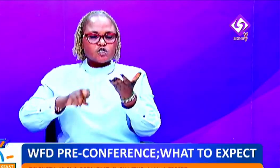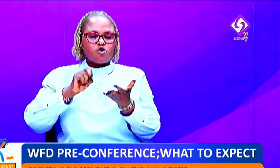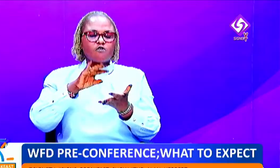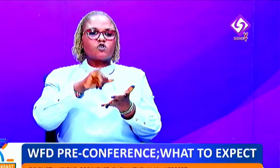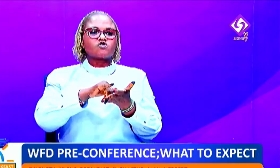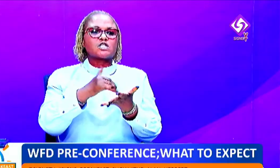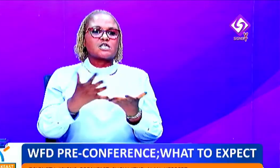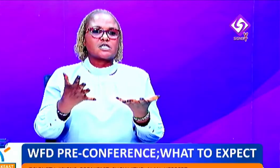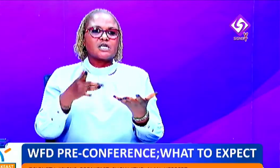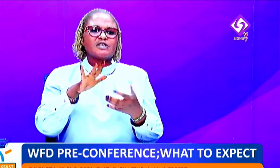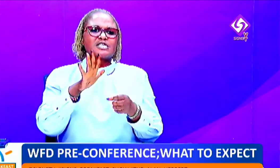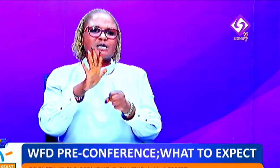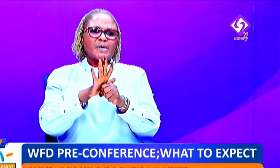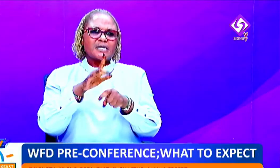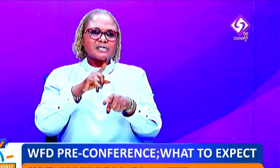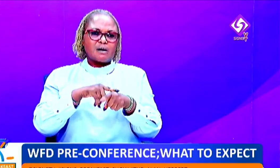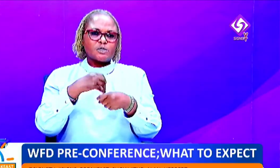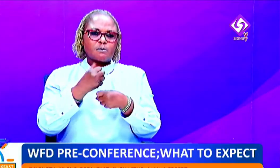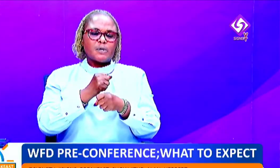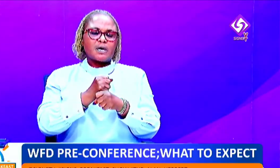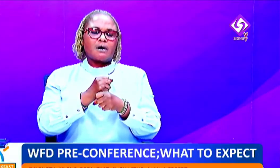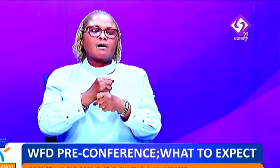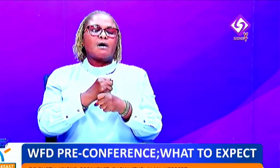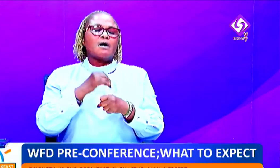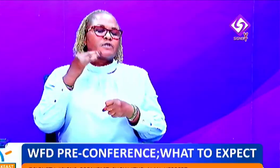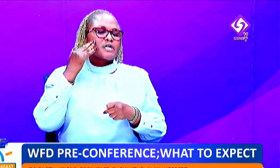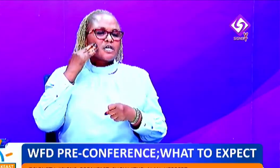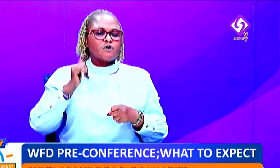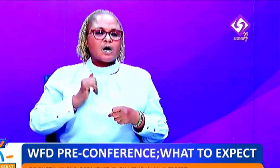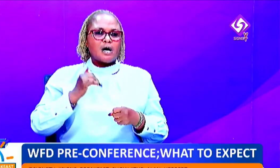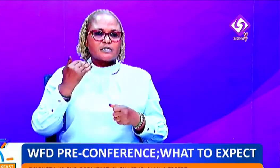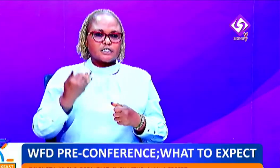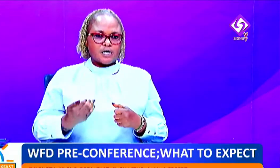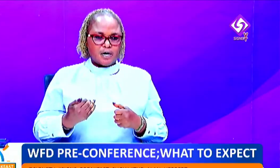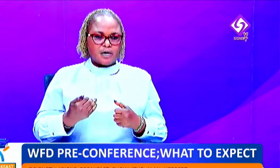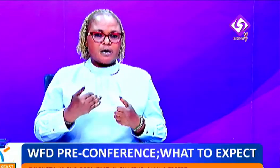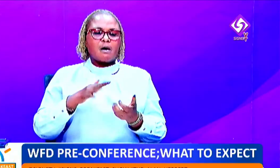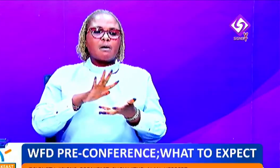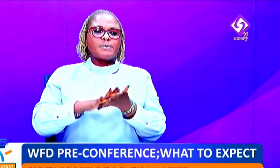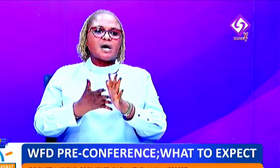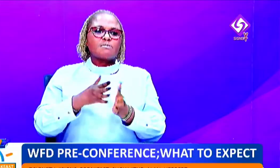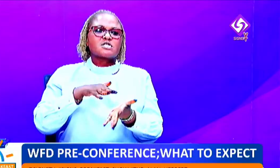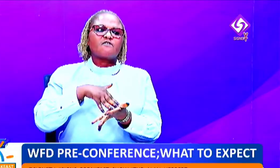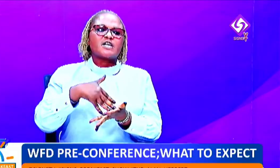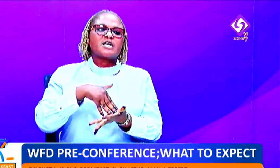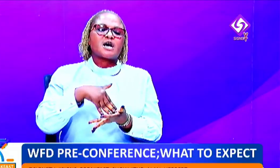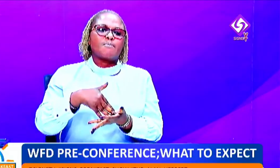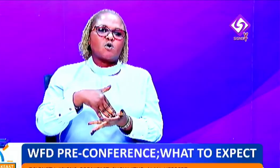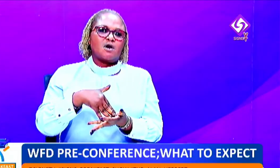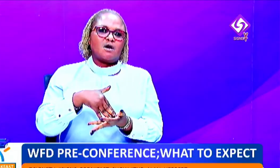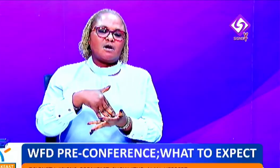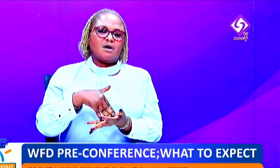the consequences of those actions that they will take, which makes them vulnerable to manipulation,